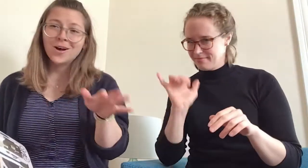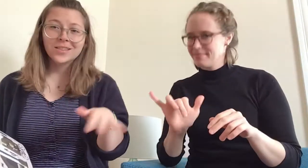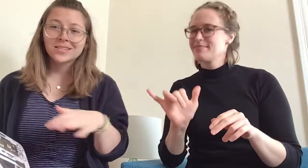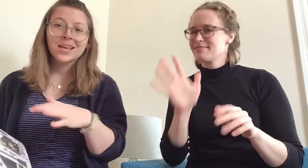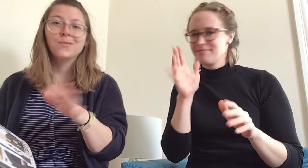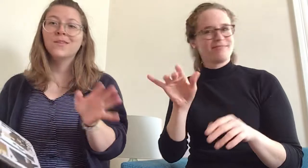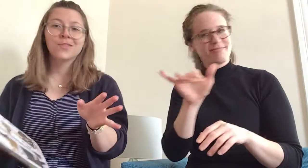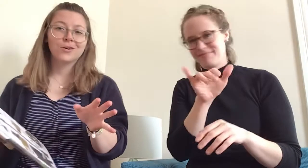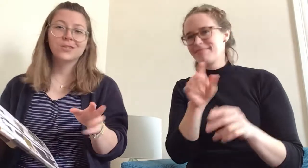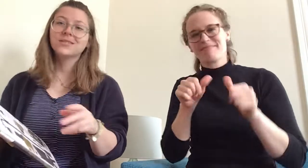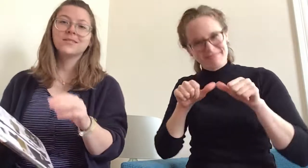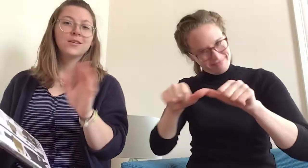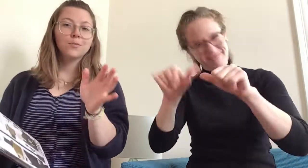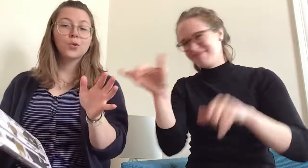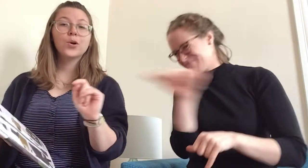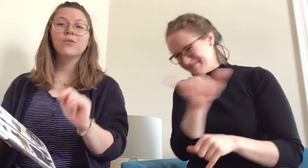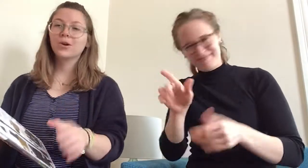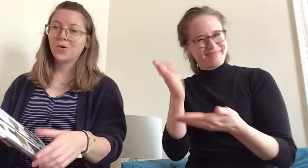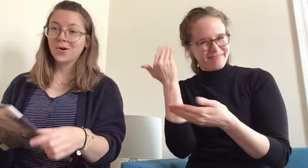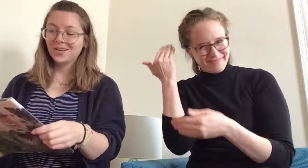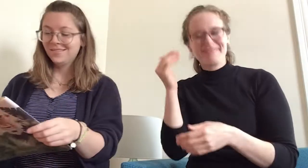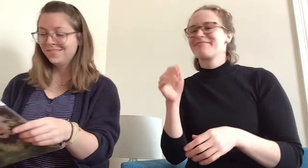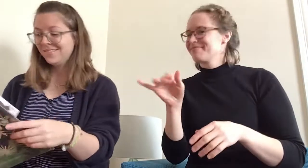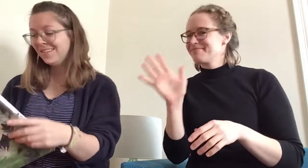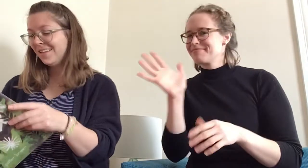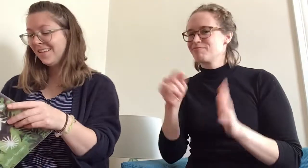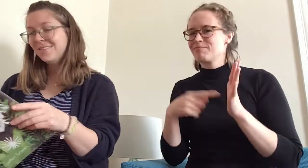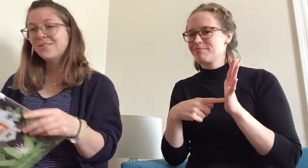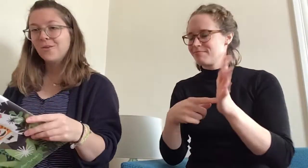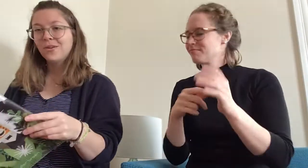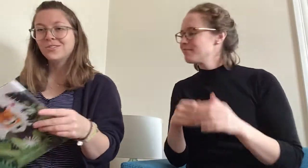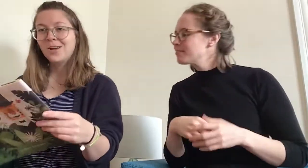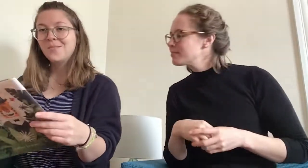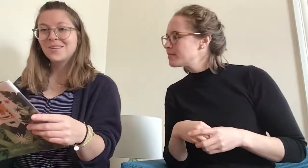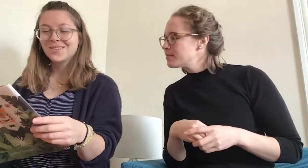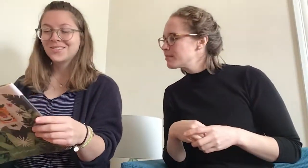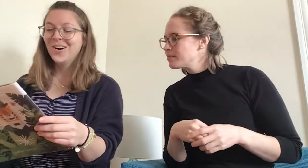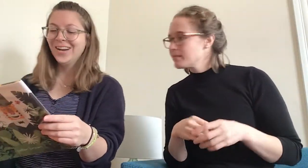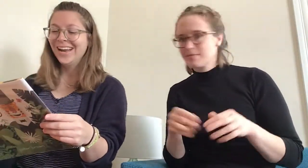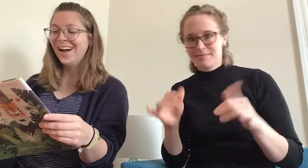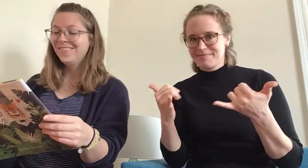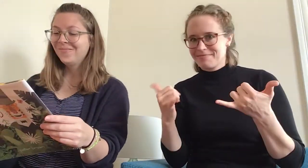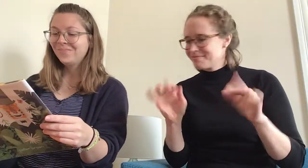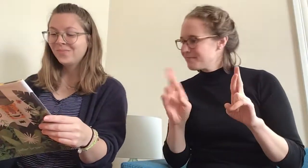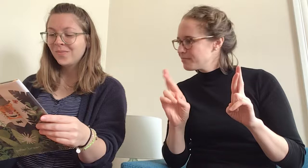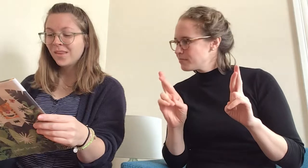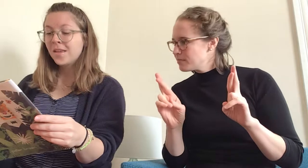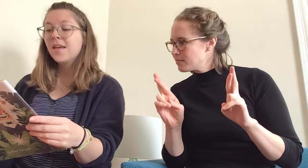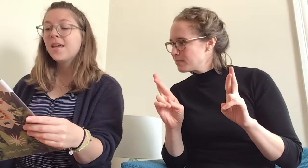format is all the same, even though it's pre-recorded. So we'll jump into the story now.